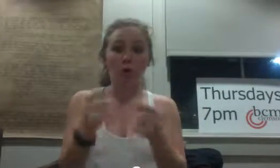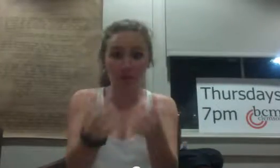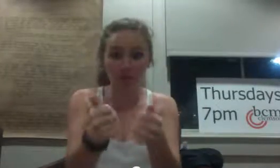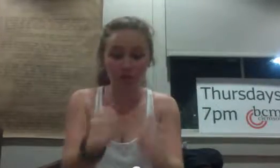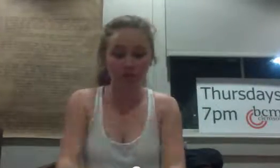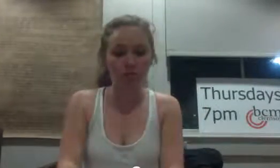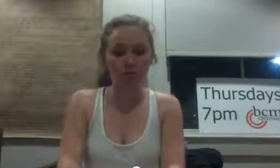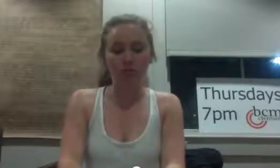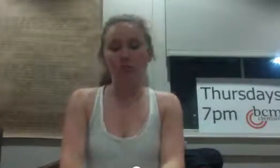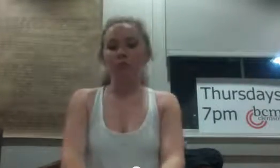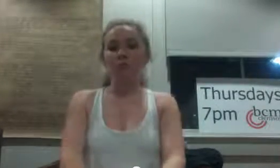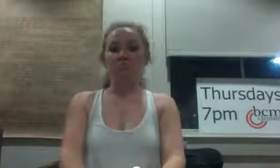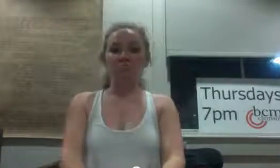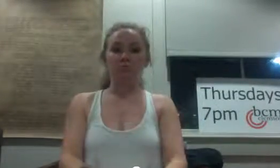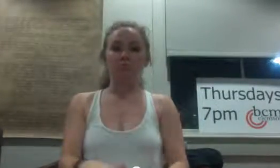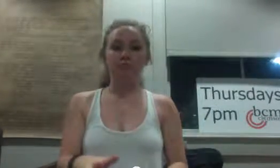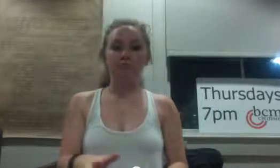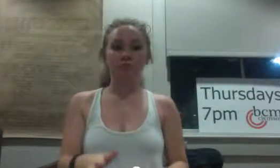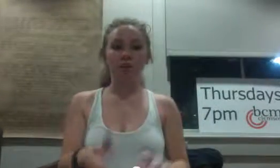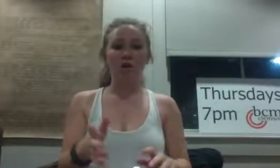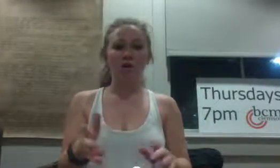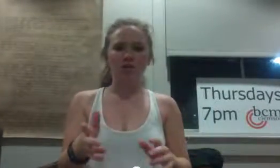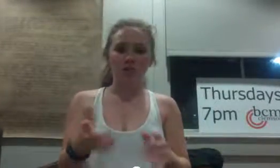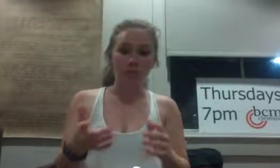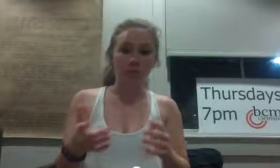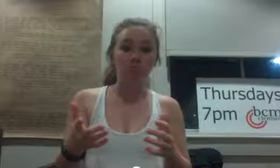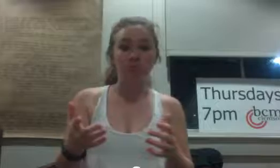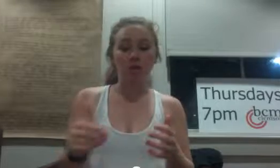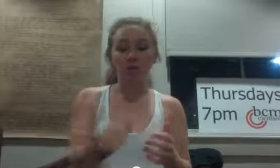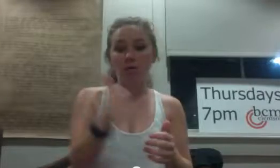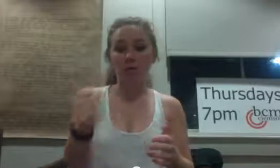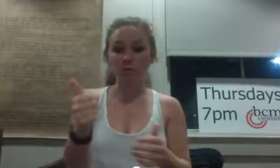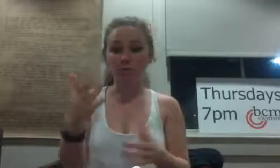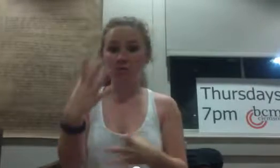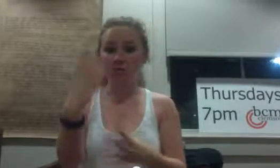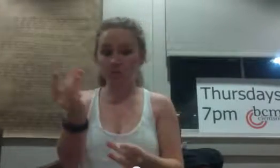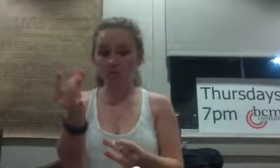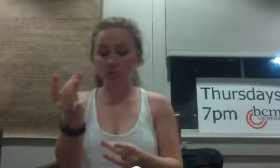This increases a lot of the bacteria in the world.